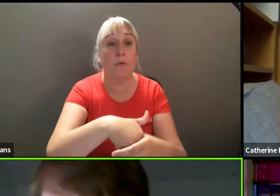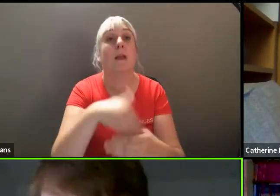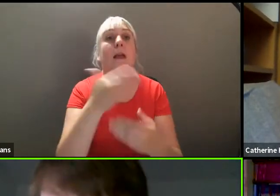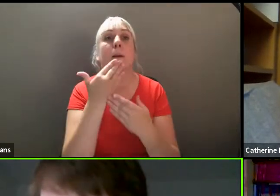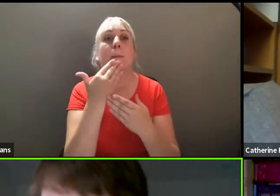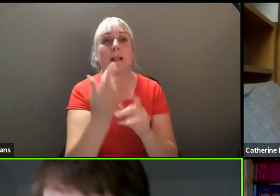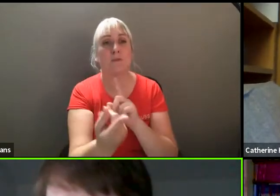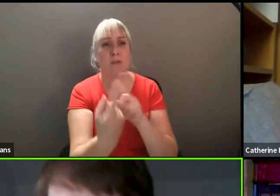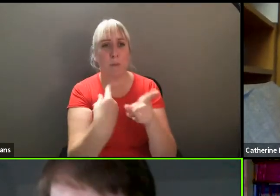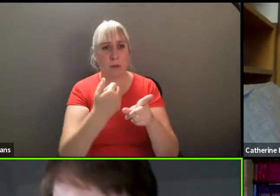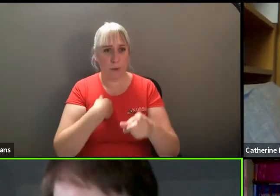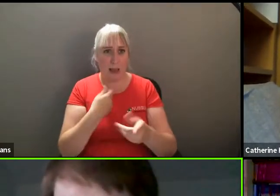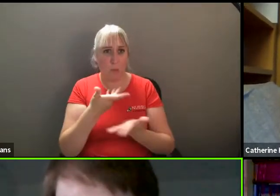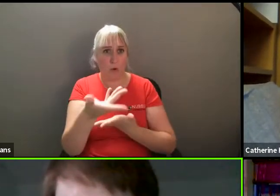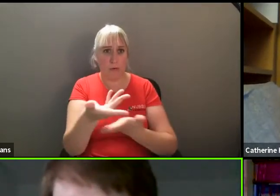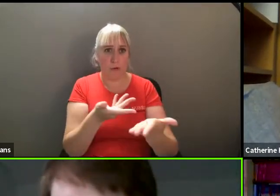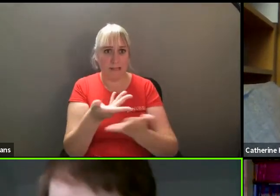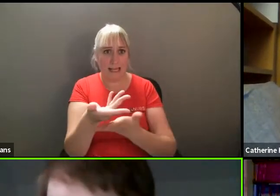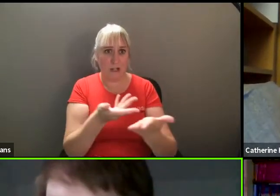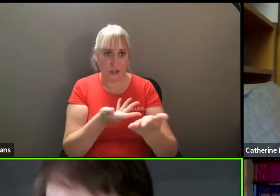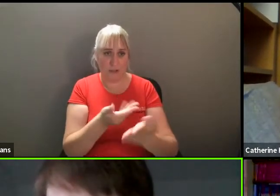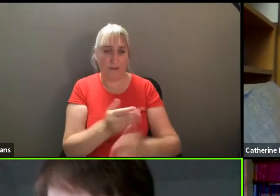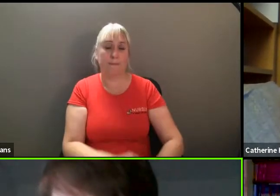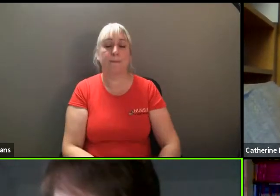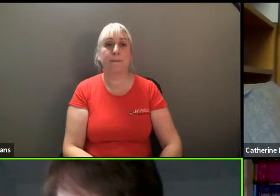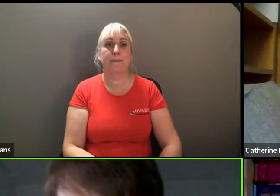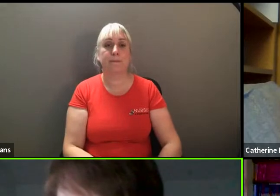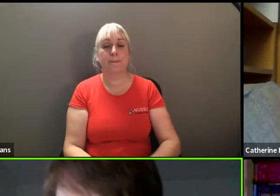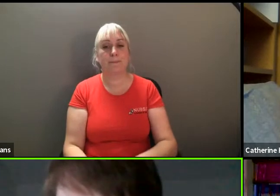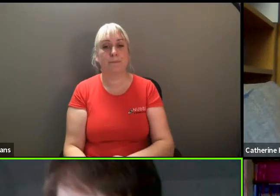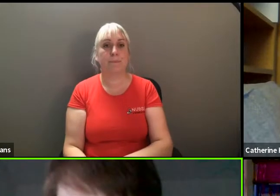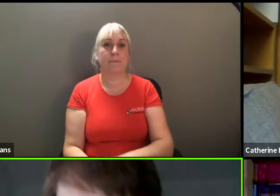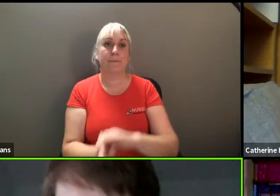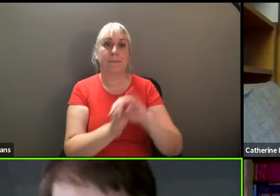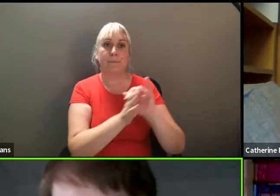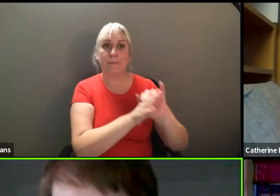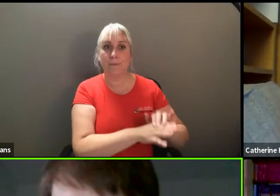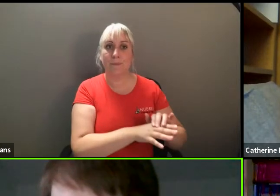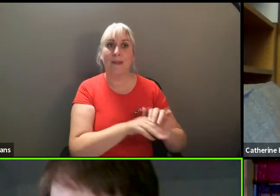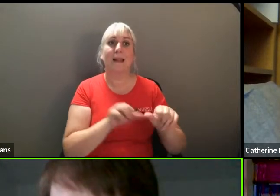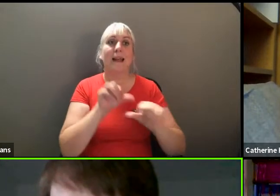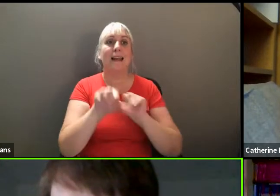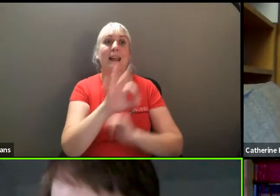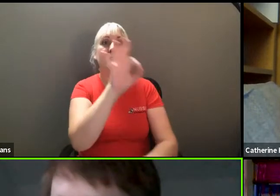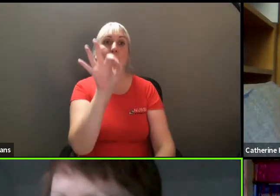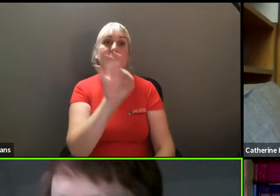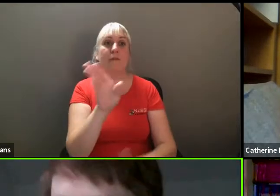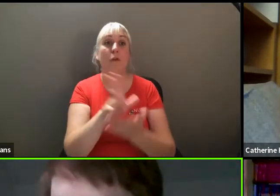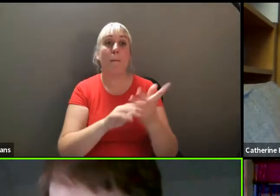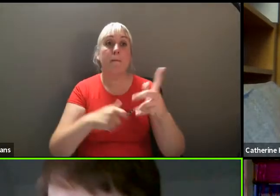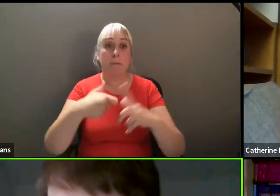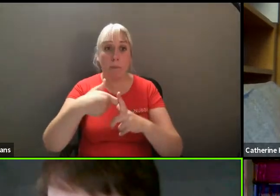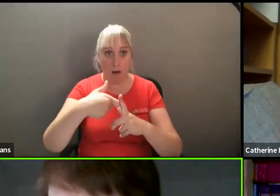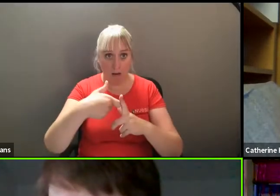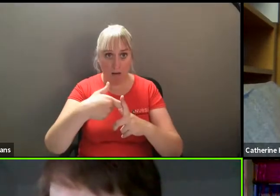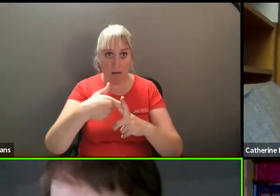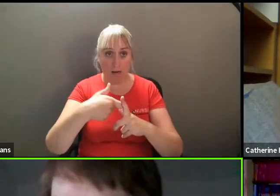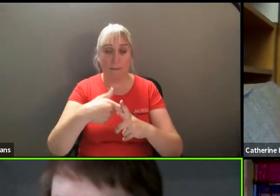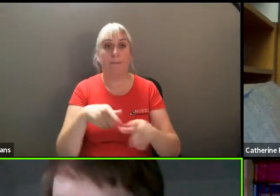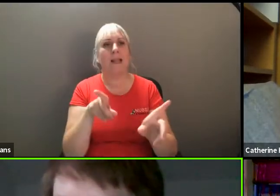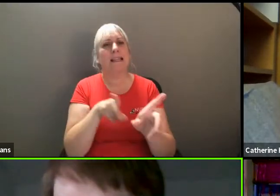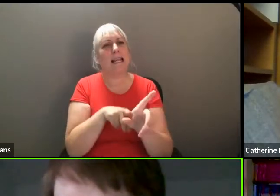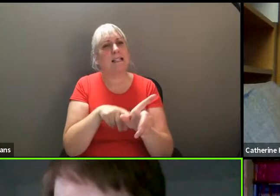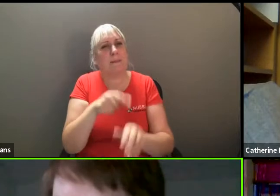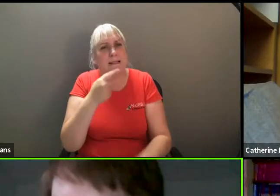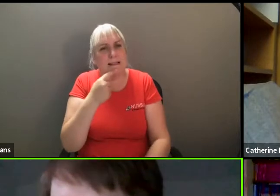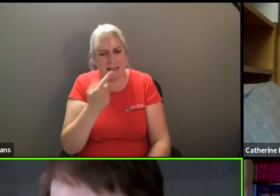to the consultation. So question now from Mike. So Yasmin says, thinking realistically,